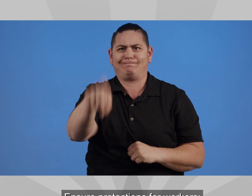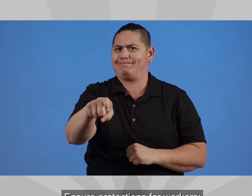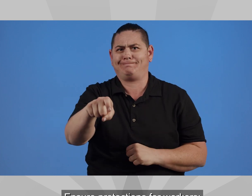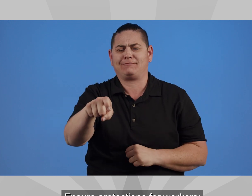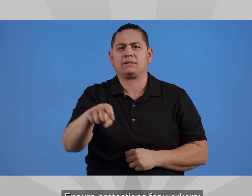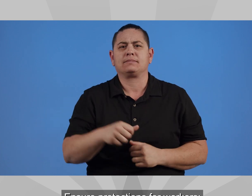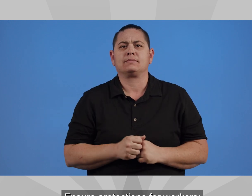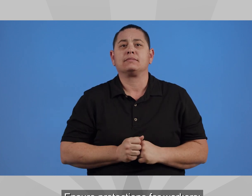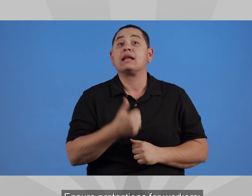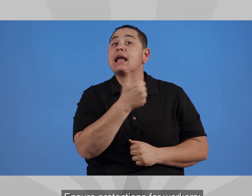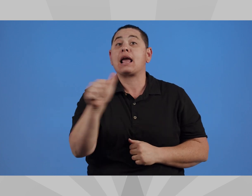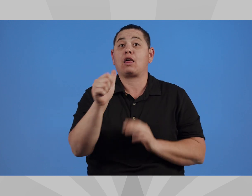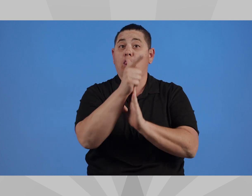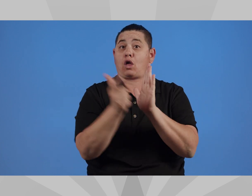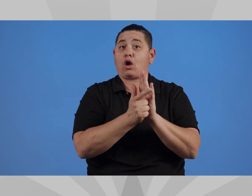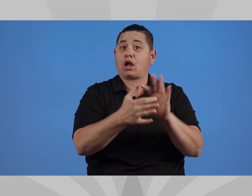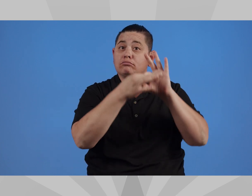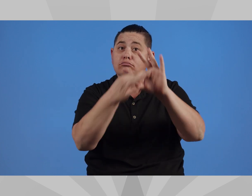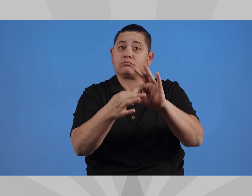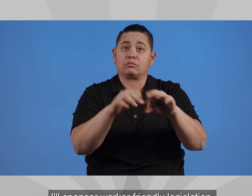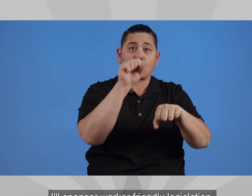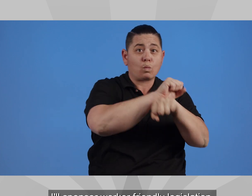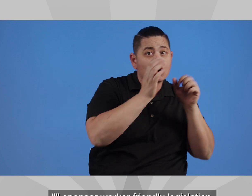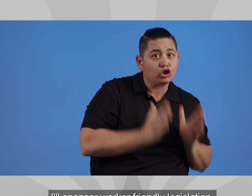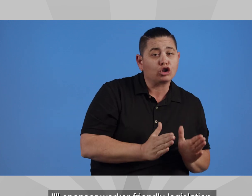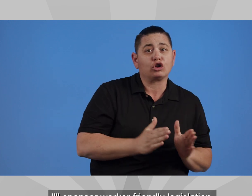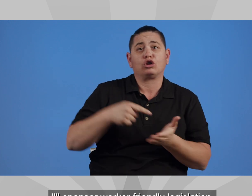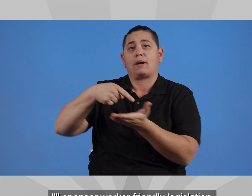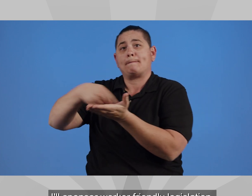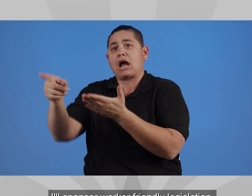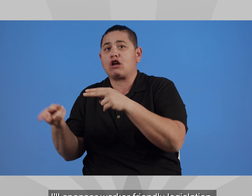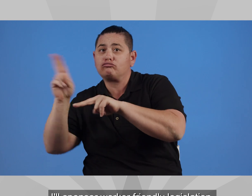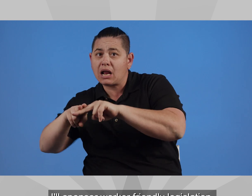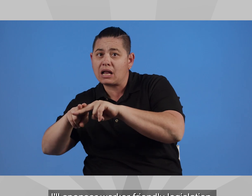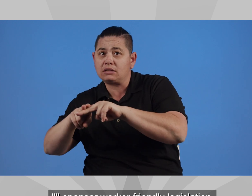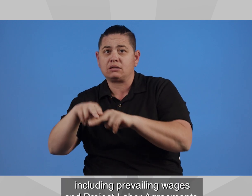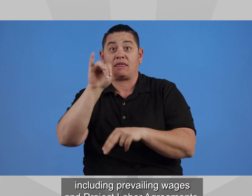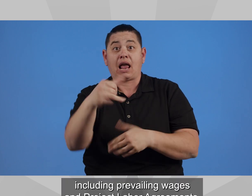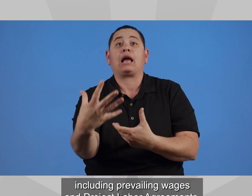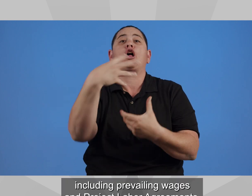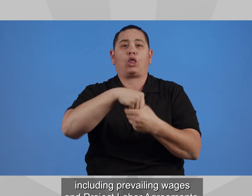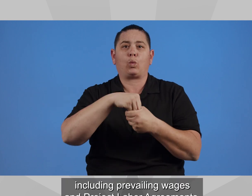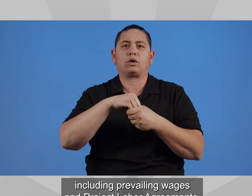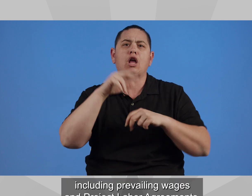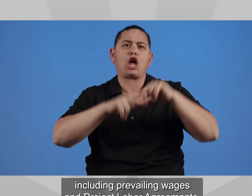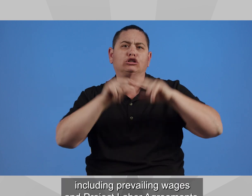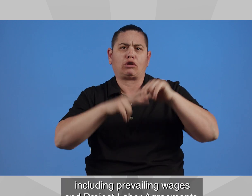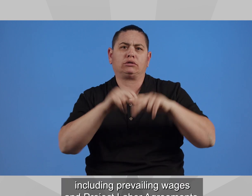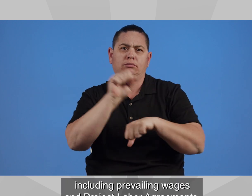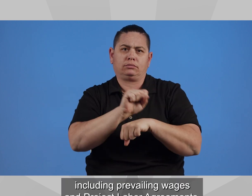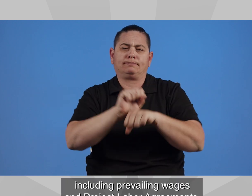Ensure protections for workers. I'll sponsor worker-friendly legislation, including